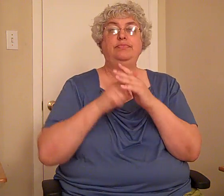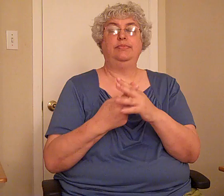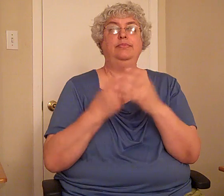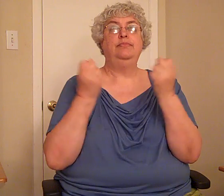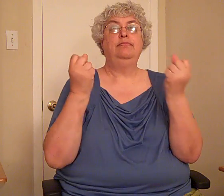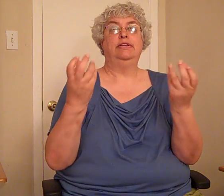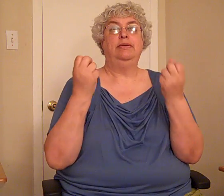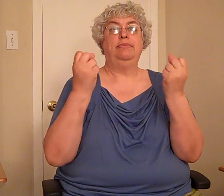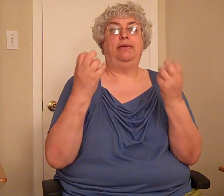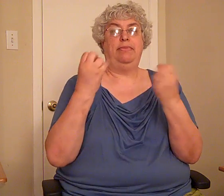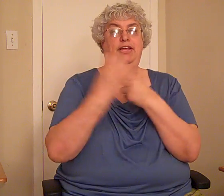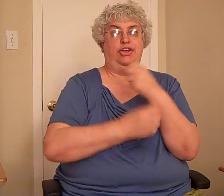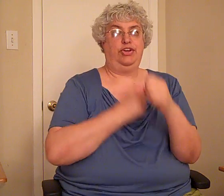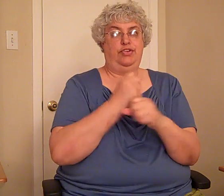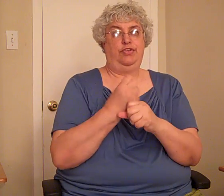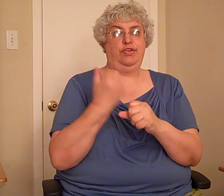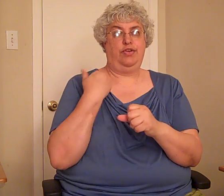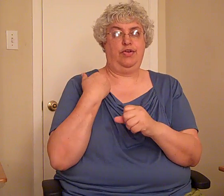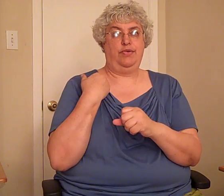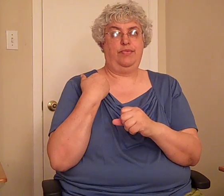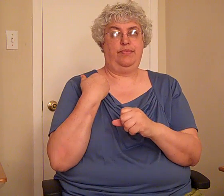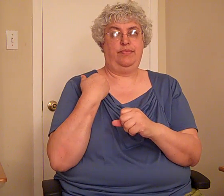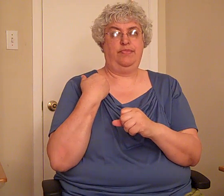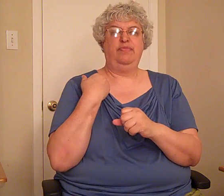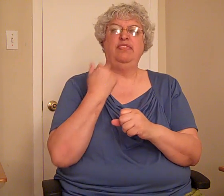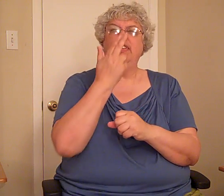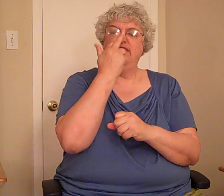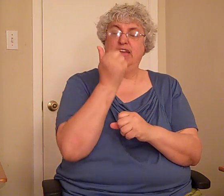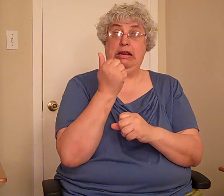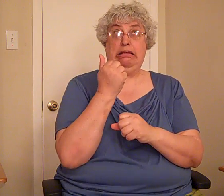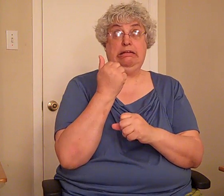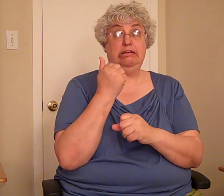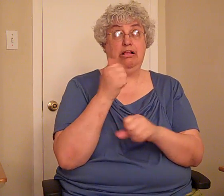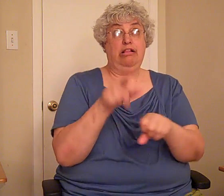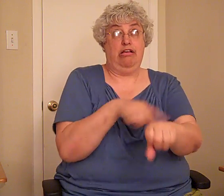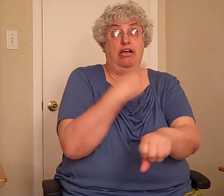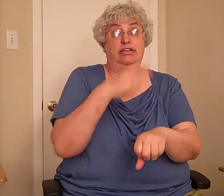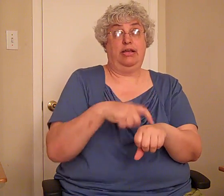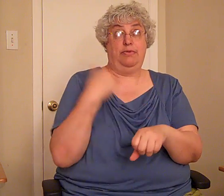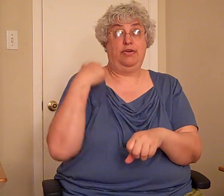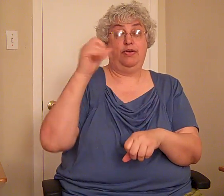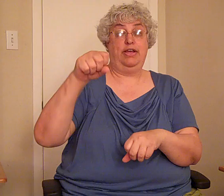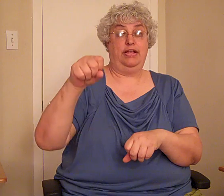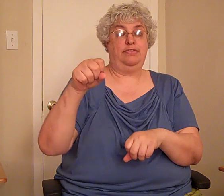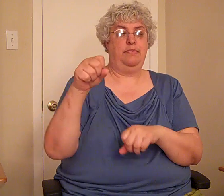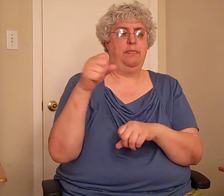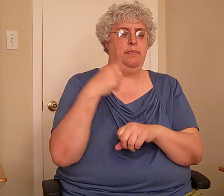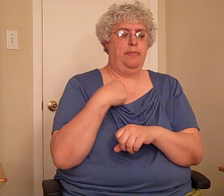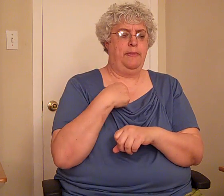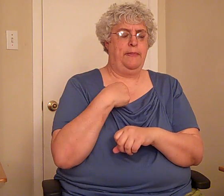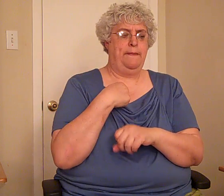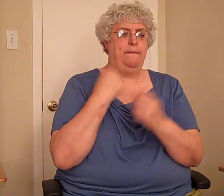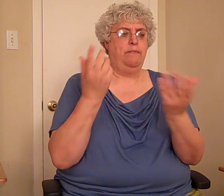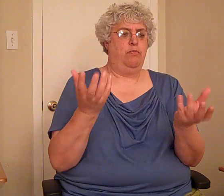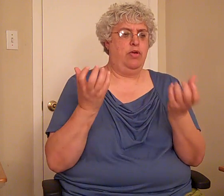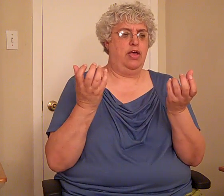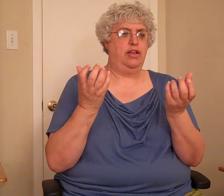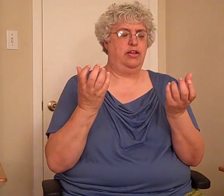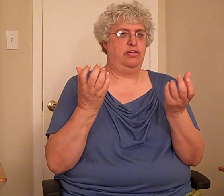moons ago, it's kind of funny, it's been a long time. When I started, I wanted to make it work